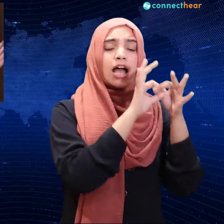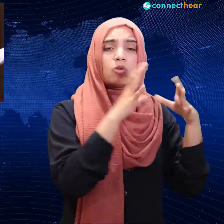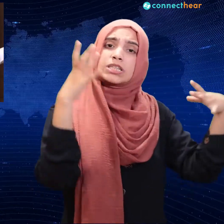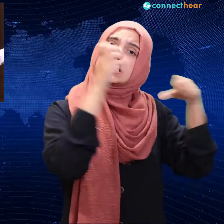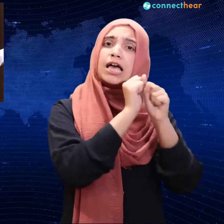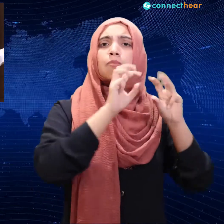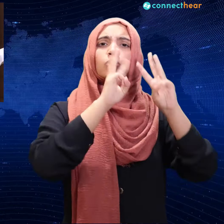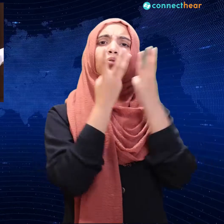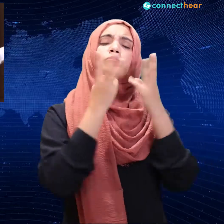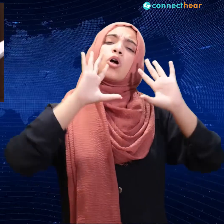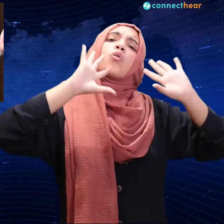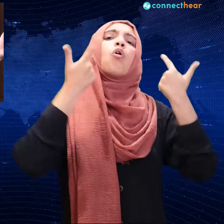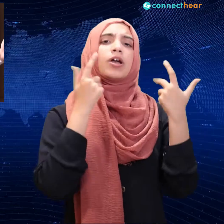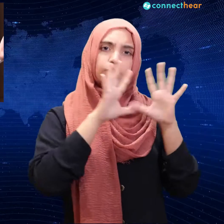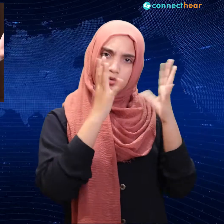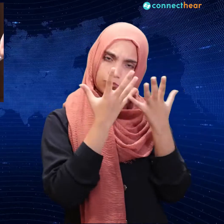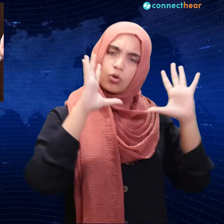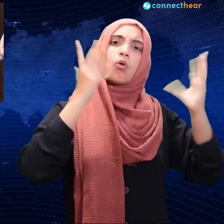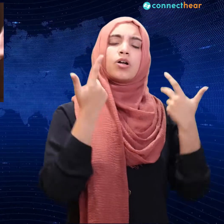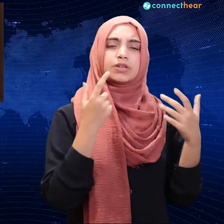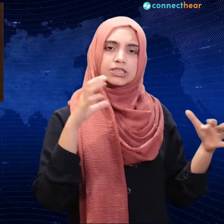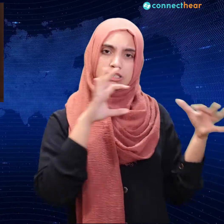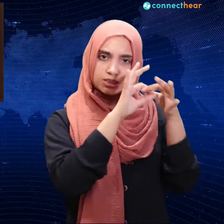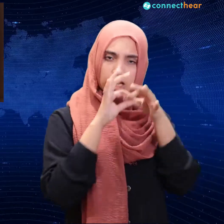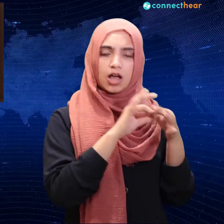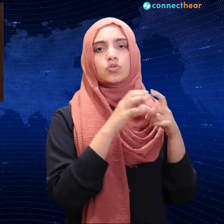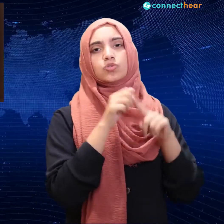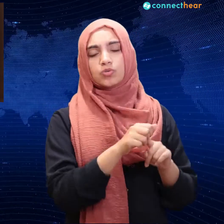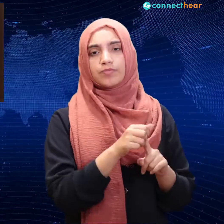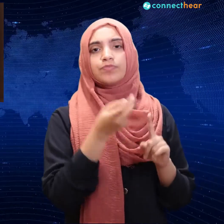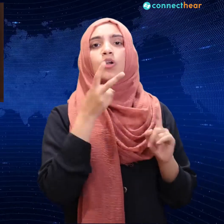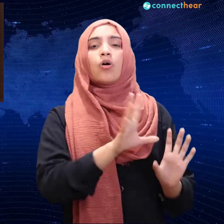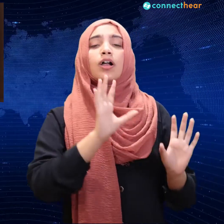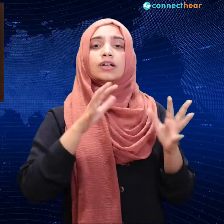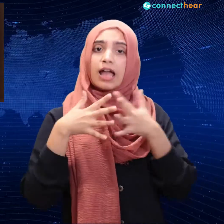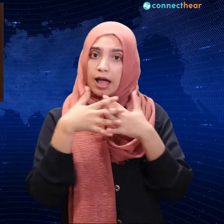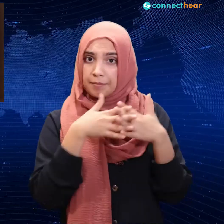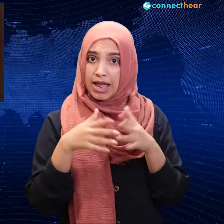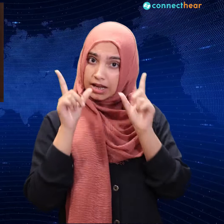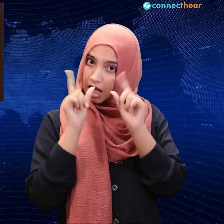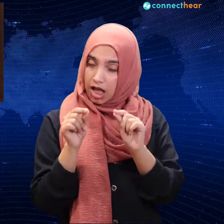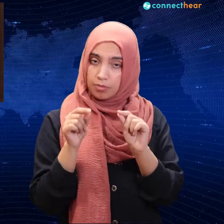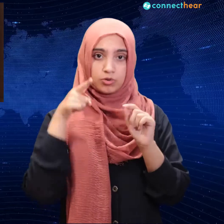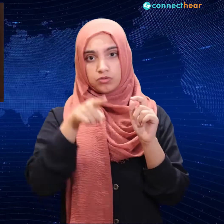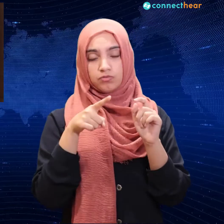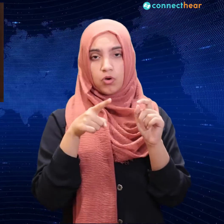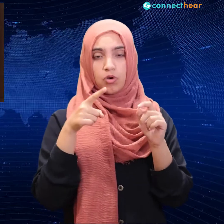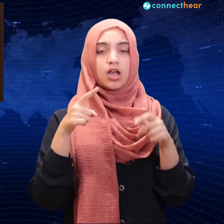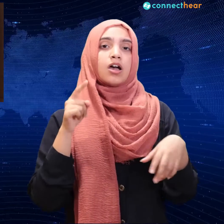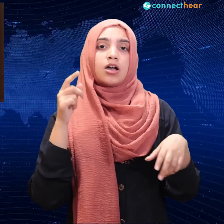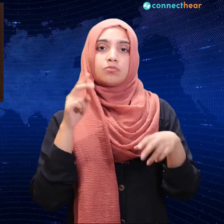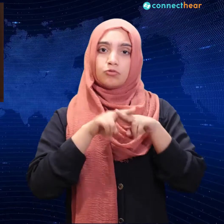The US CIA would be speaking to Taliban. You know, they have to. That's the job of intelligence agencies.